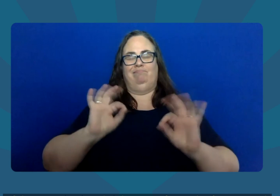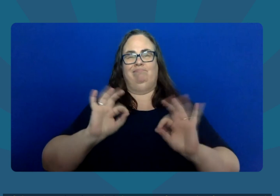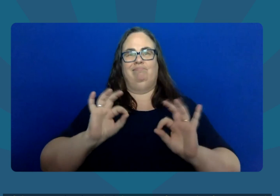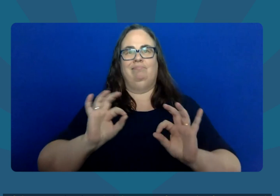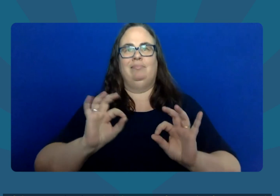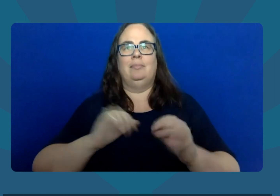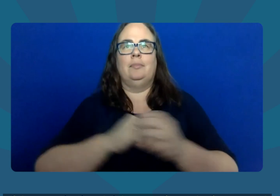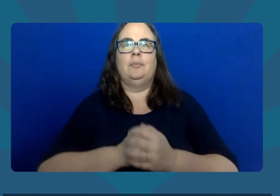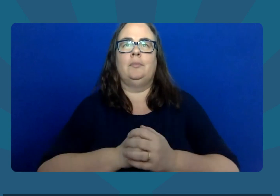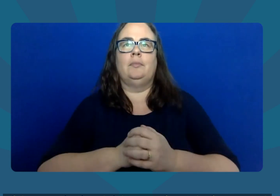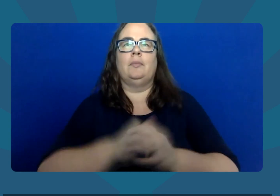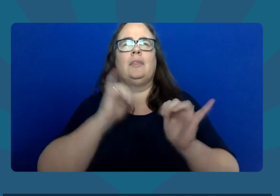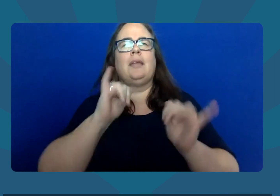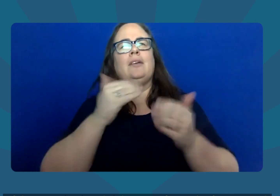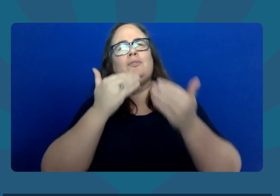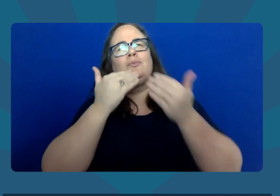take for granted.